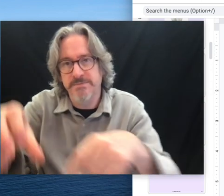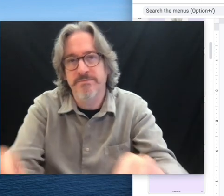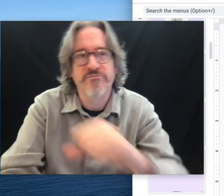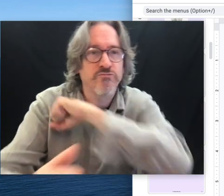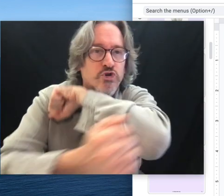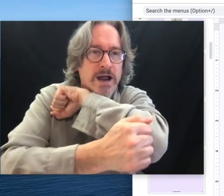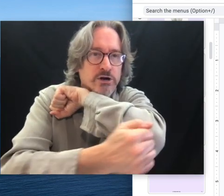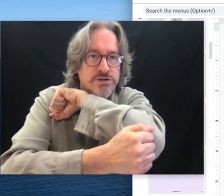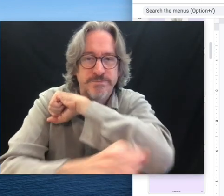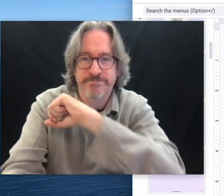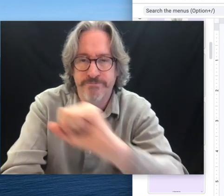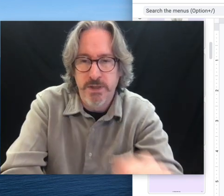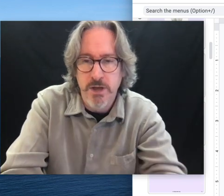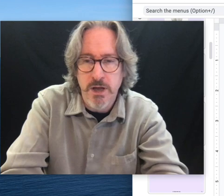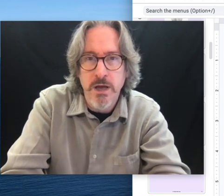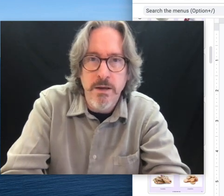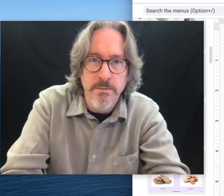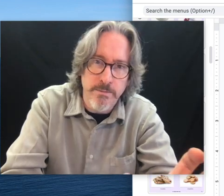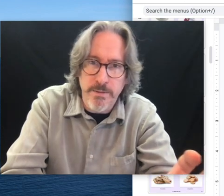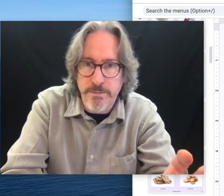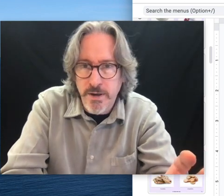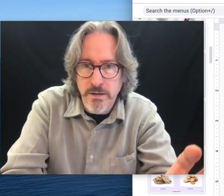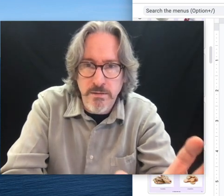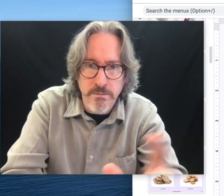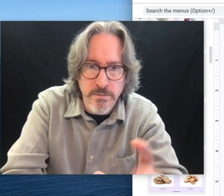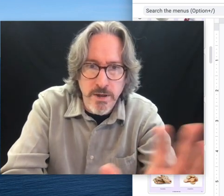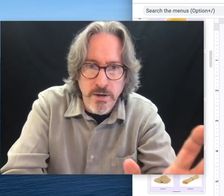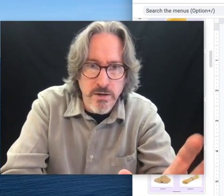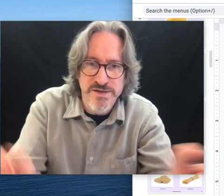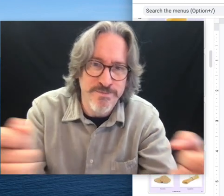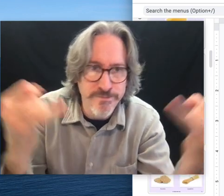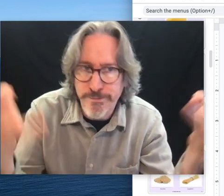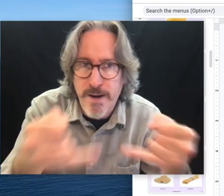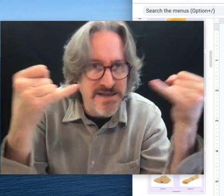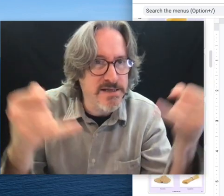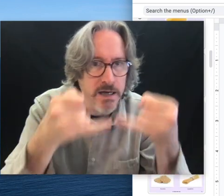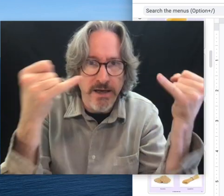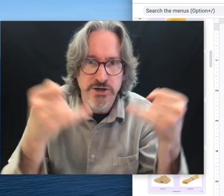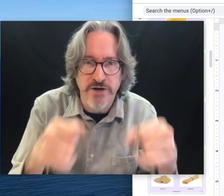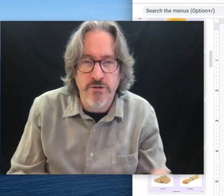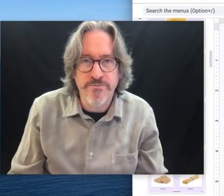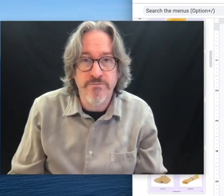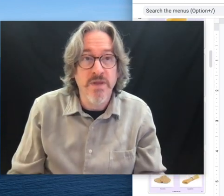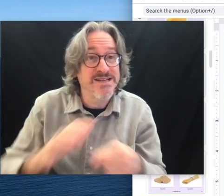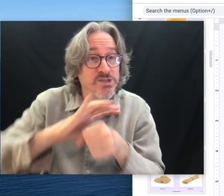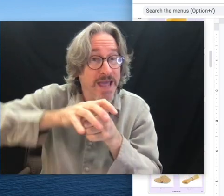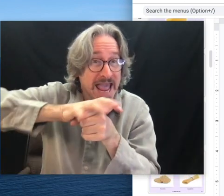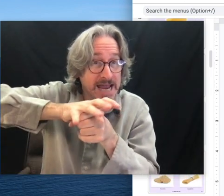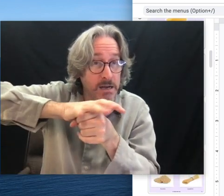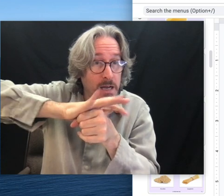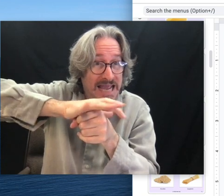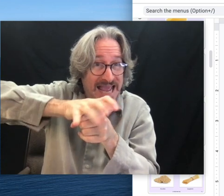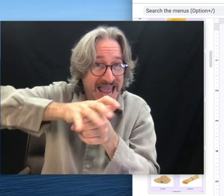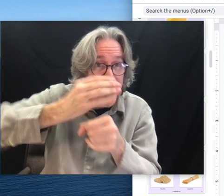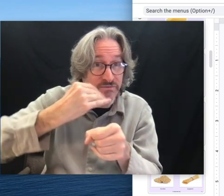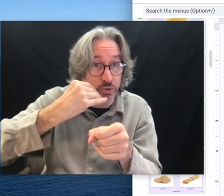this. Crackers. Bum, bum, bum. Pasta in general. So